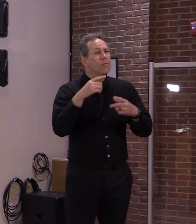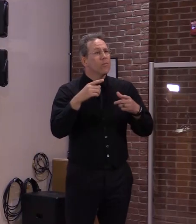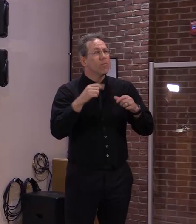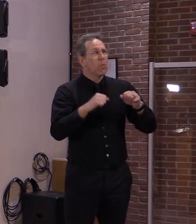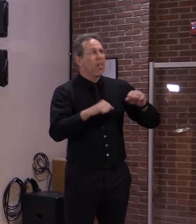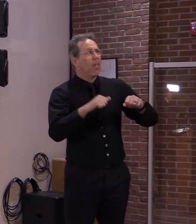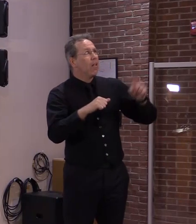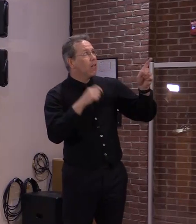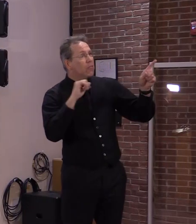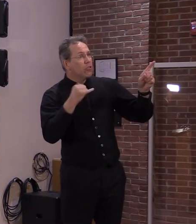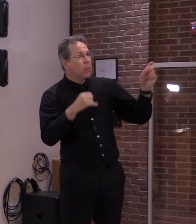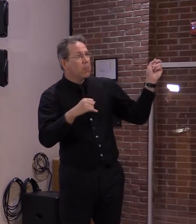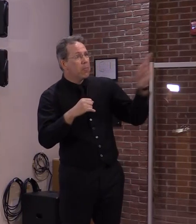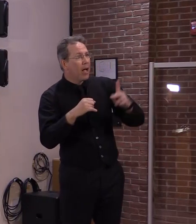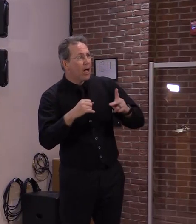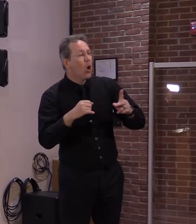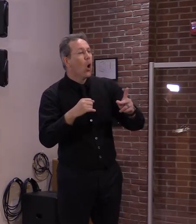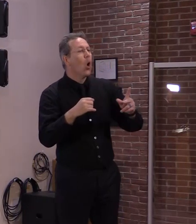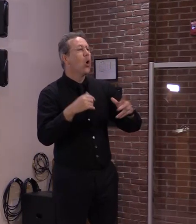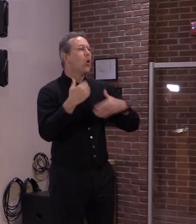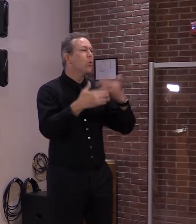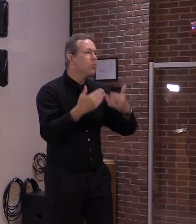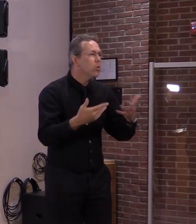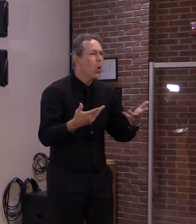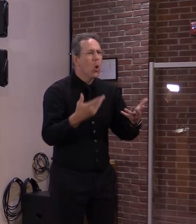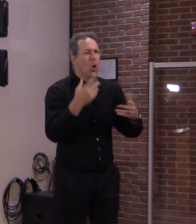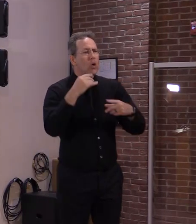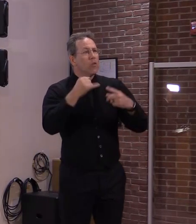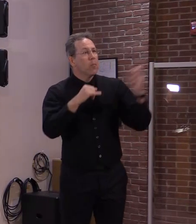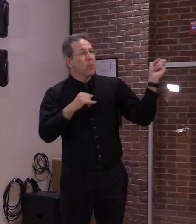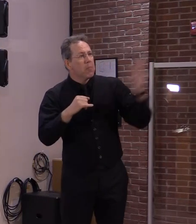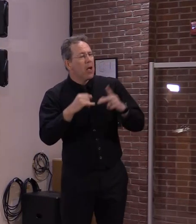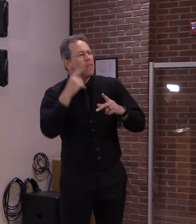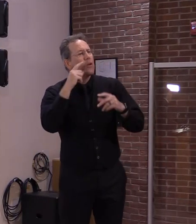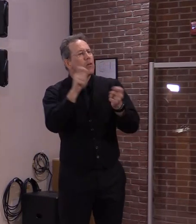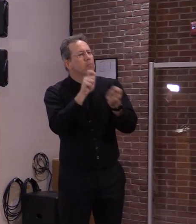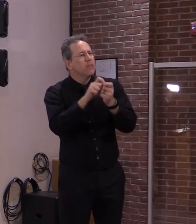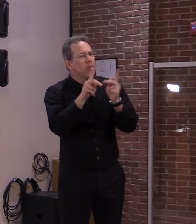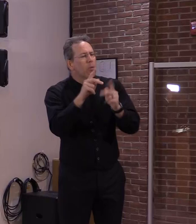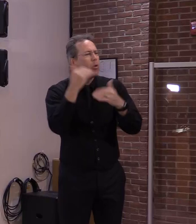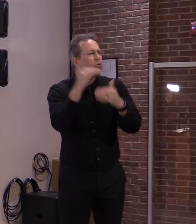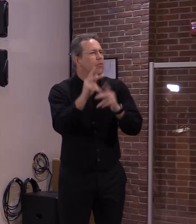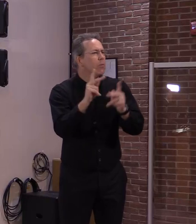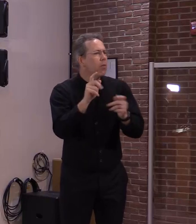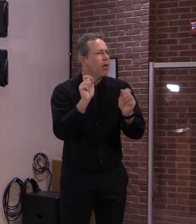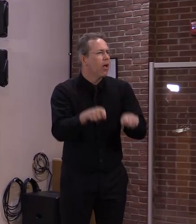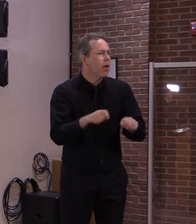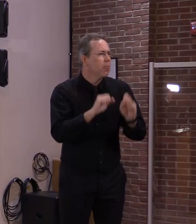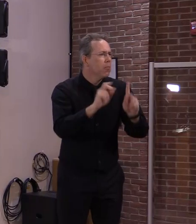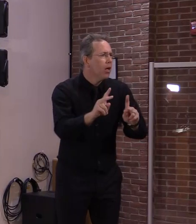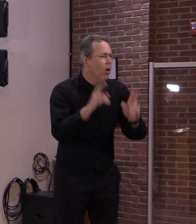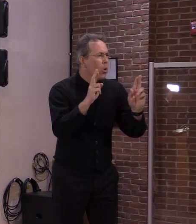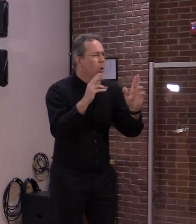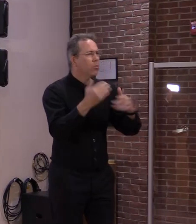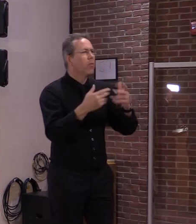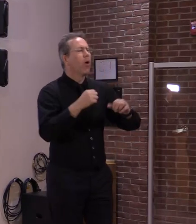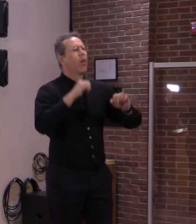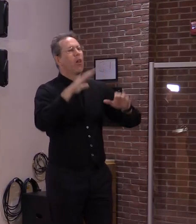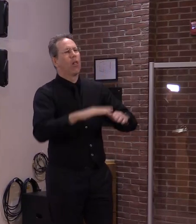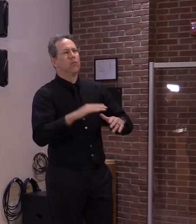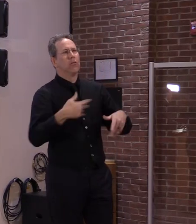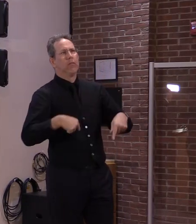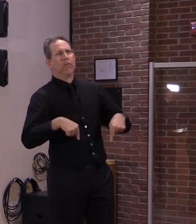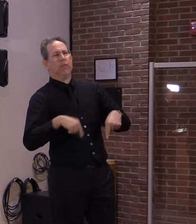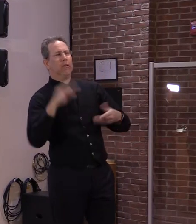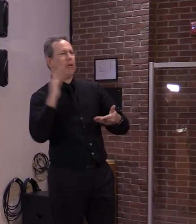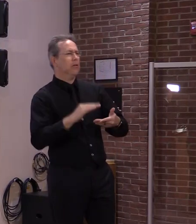the longer it goes, I think the more galvanized people are in terms of the hesitancy with vaccinations